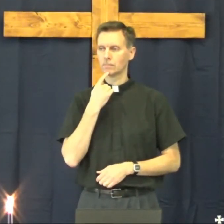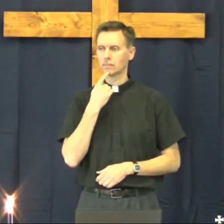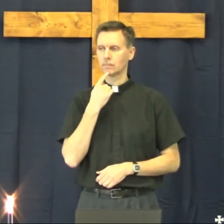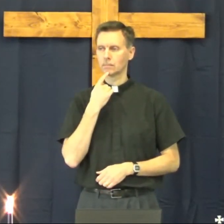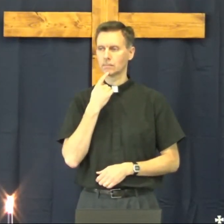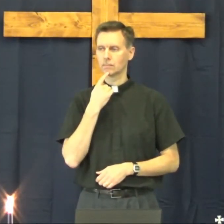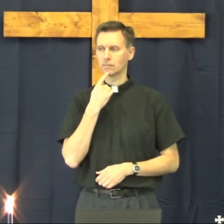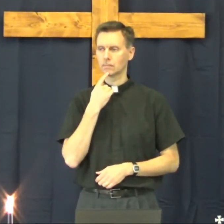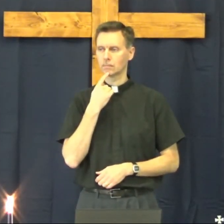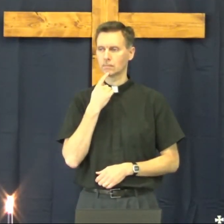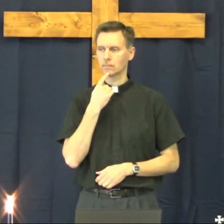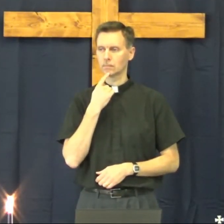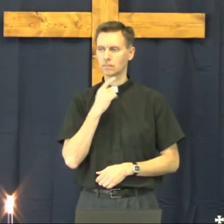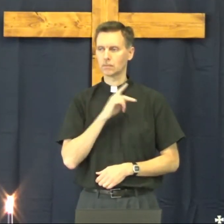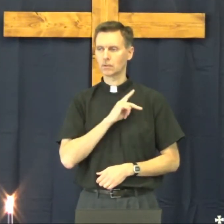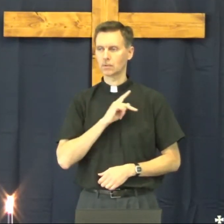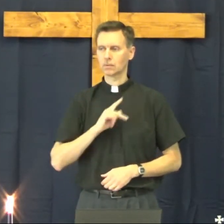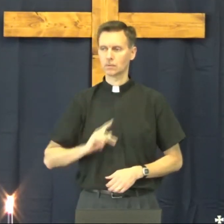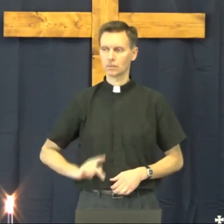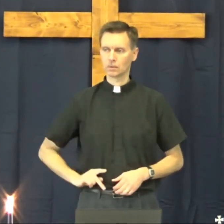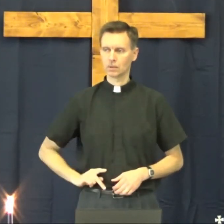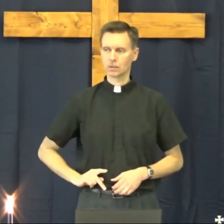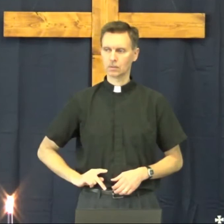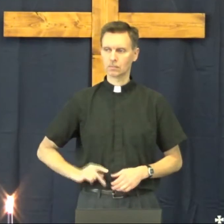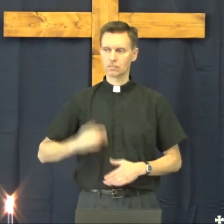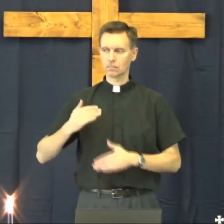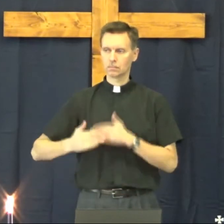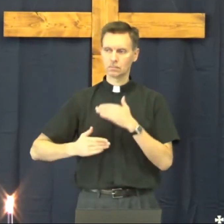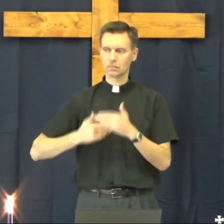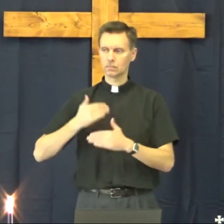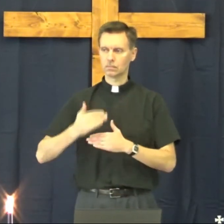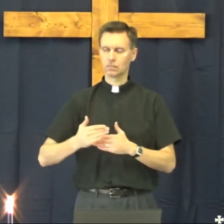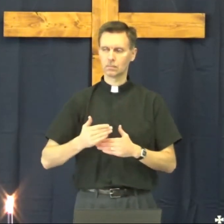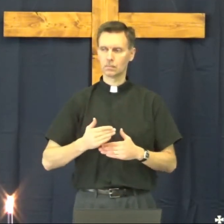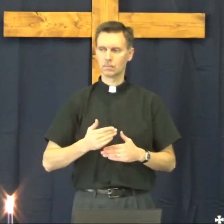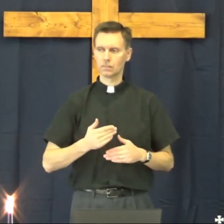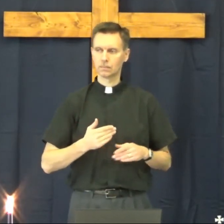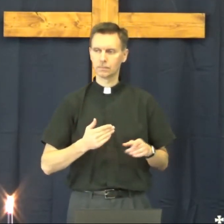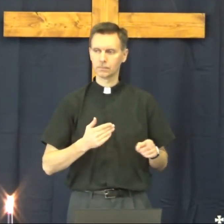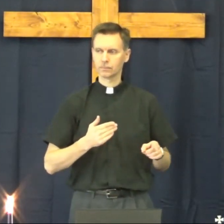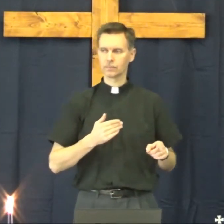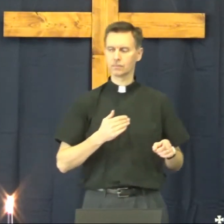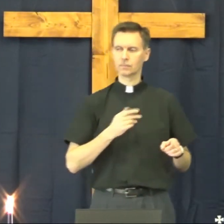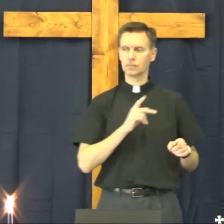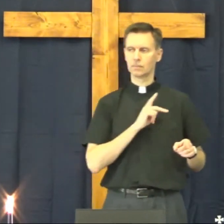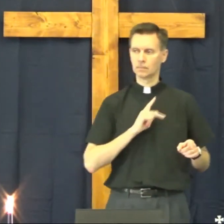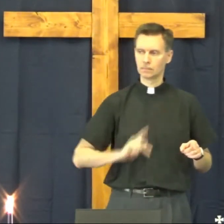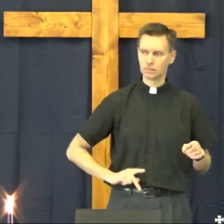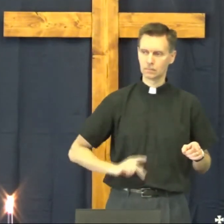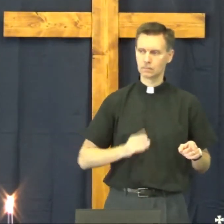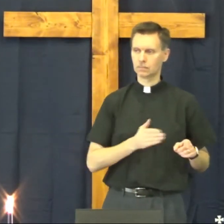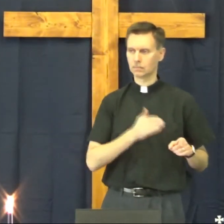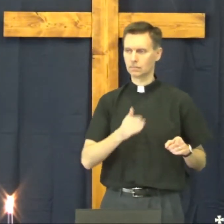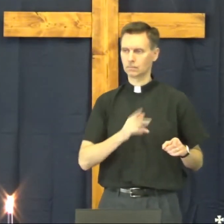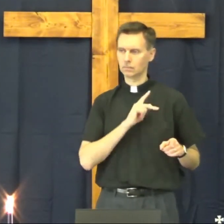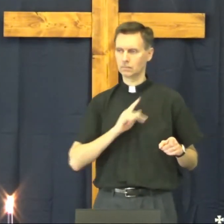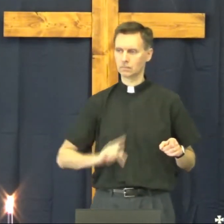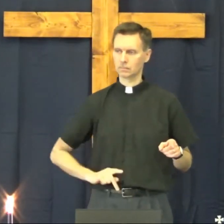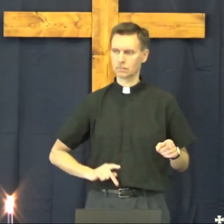the prince died alone because he wanted to be a princess. Well, God the Father